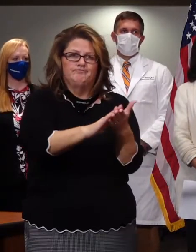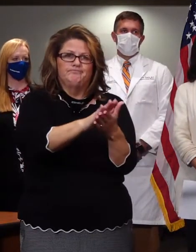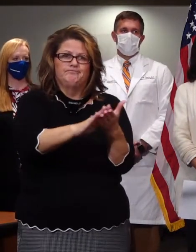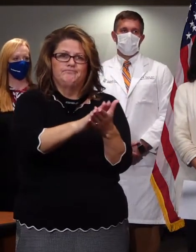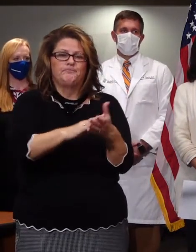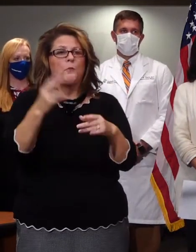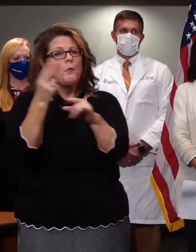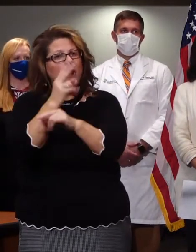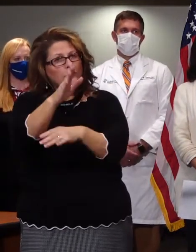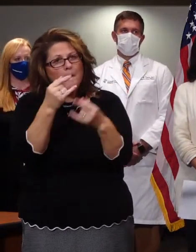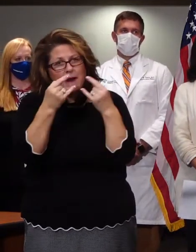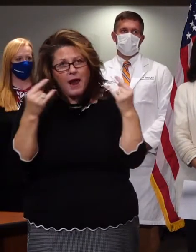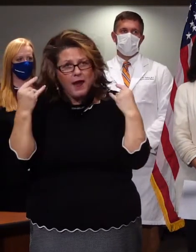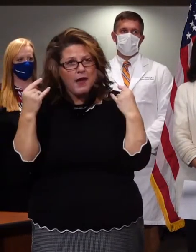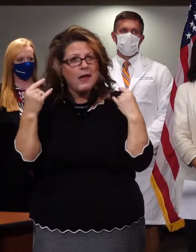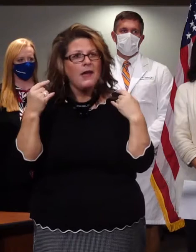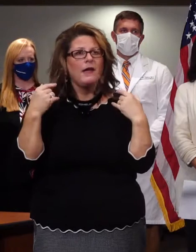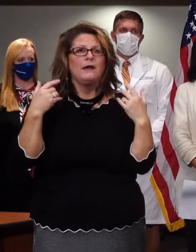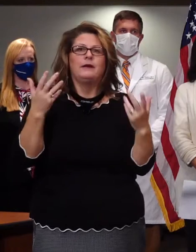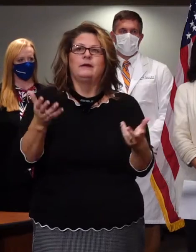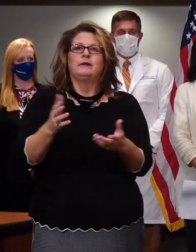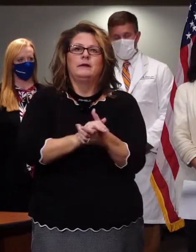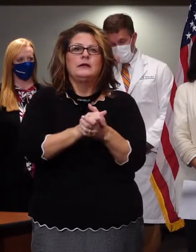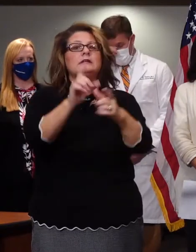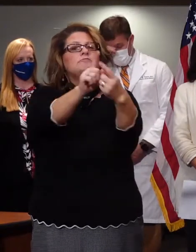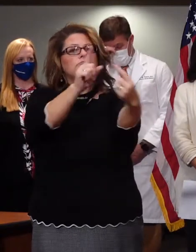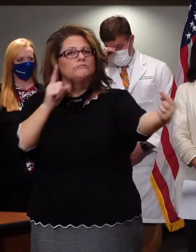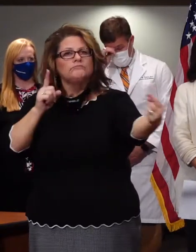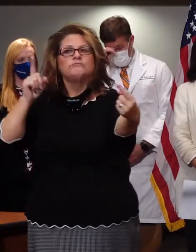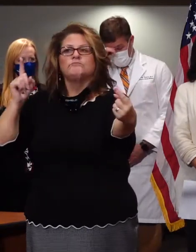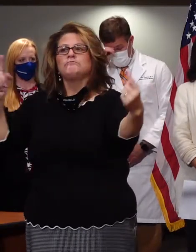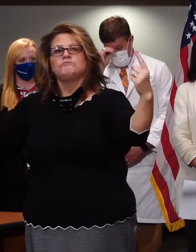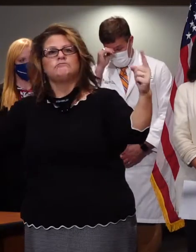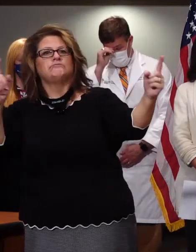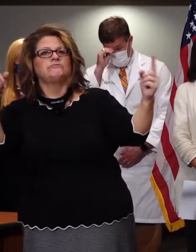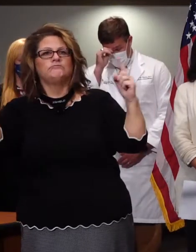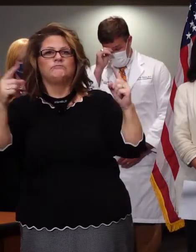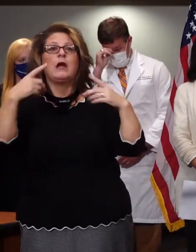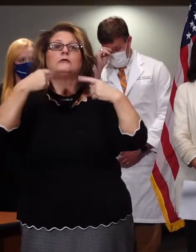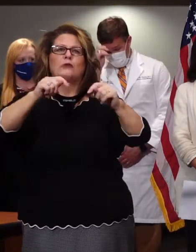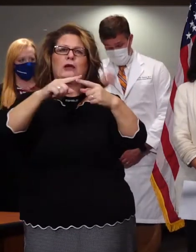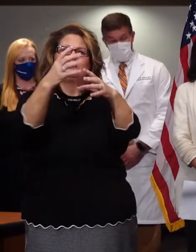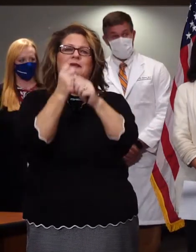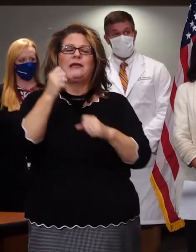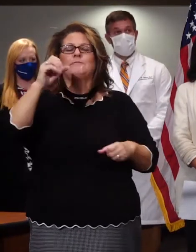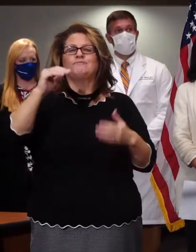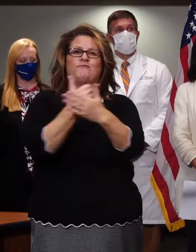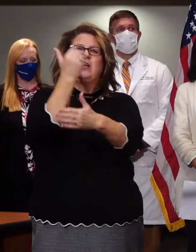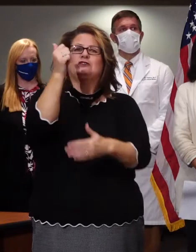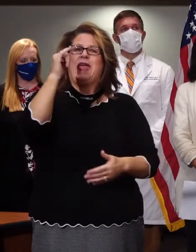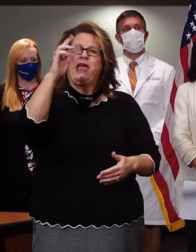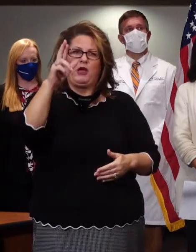wear that mask, keep your social distance, and try to get as much fresh air and stay outside as much